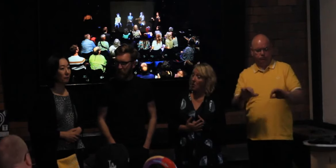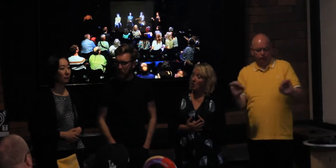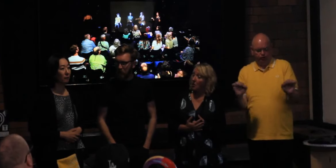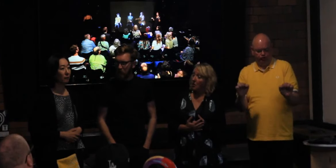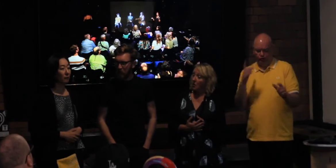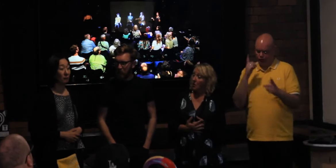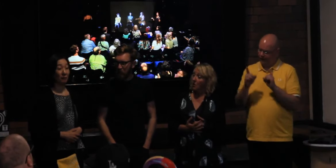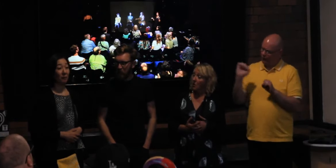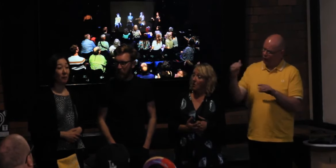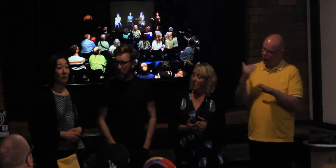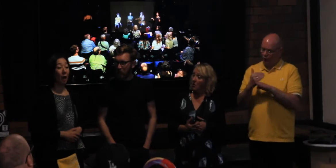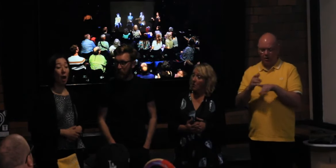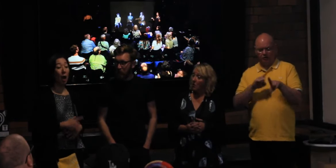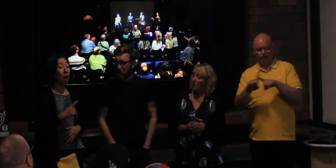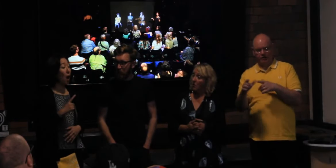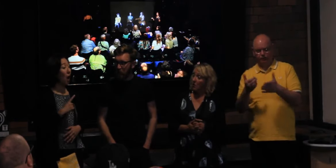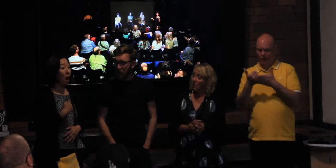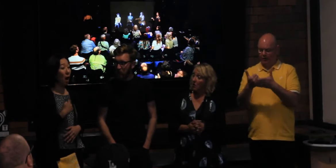before?